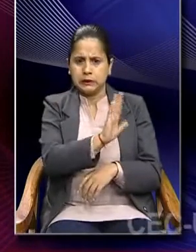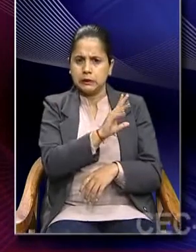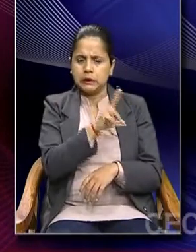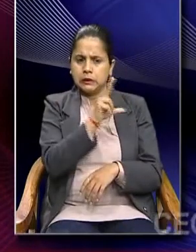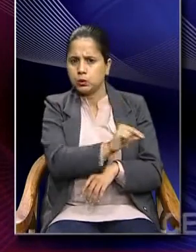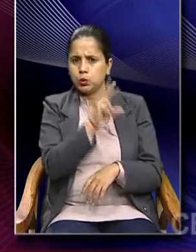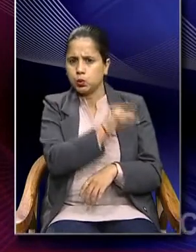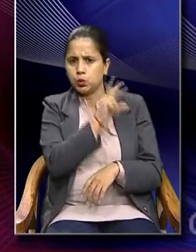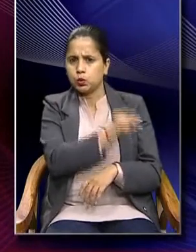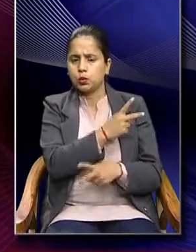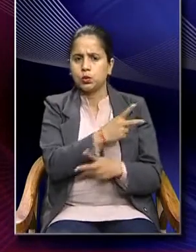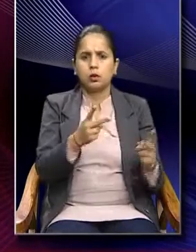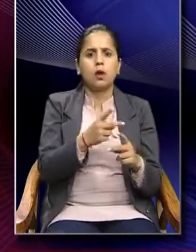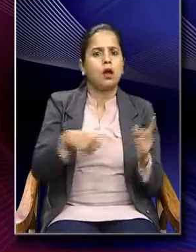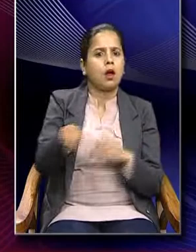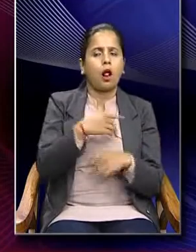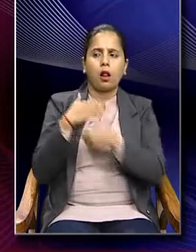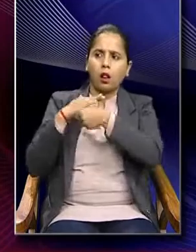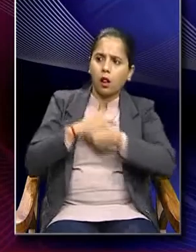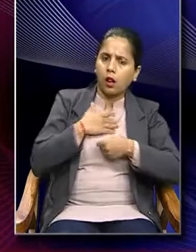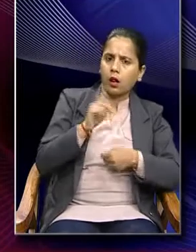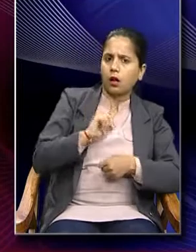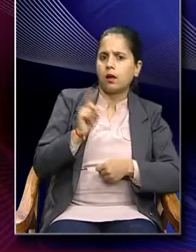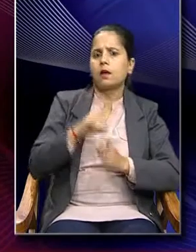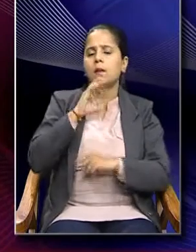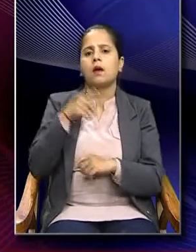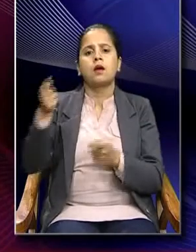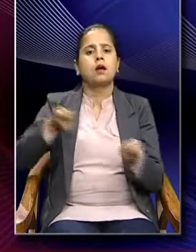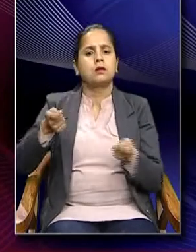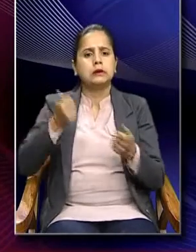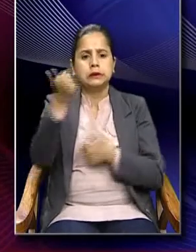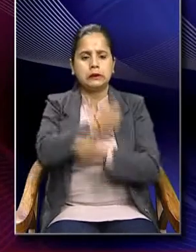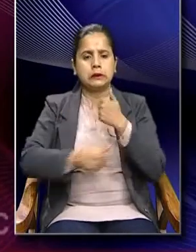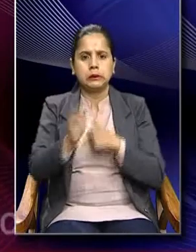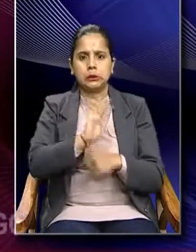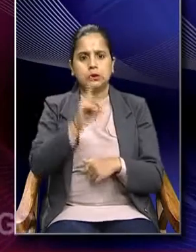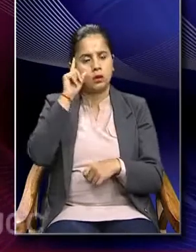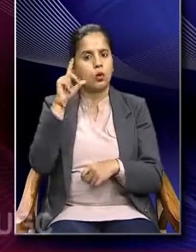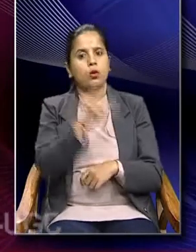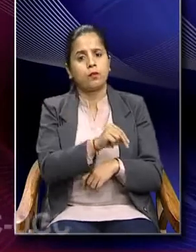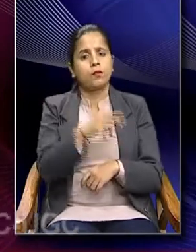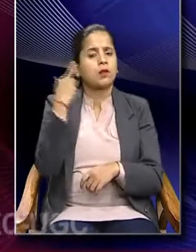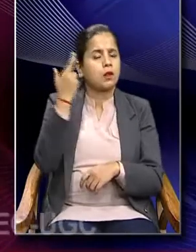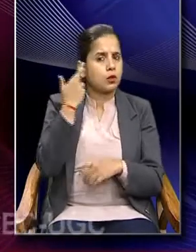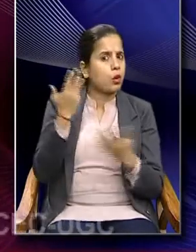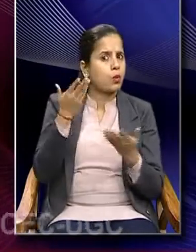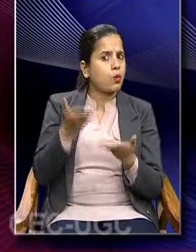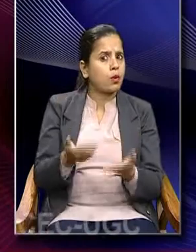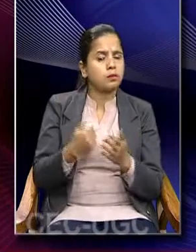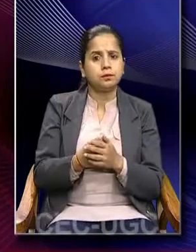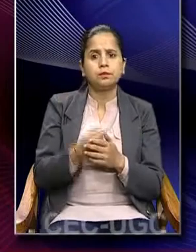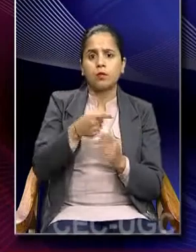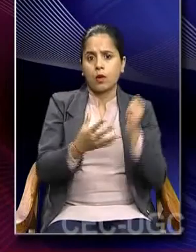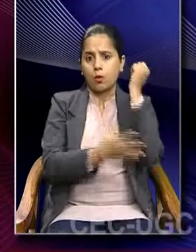any way that competed with dominant states. So the primary reason here is that the